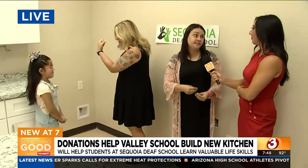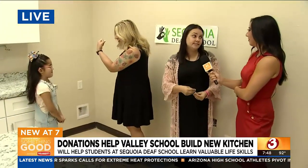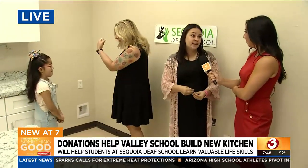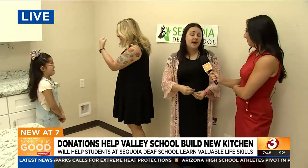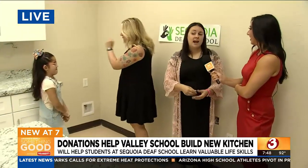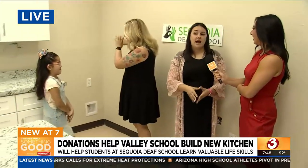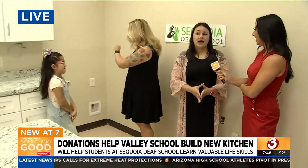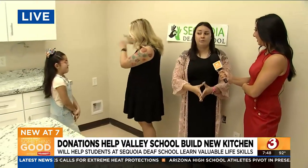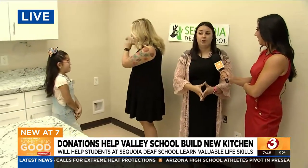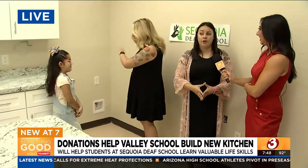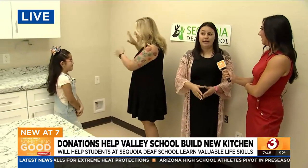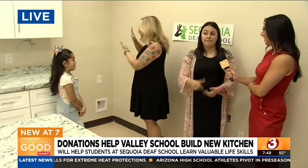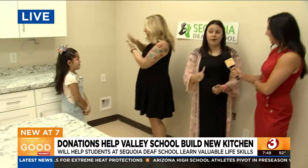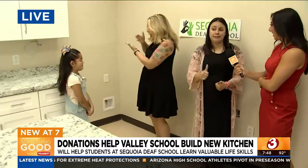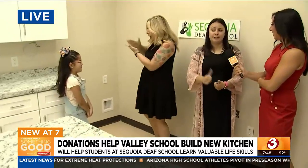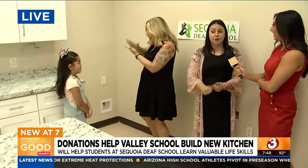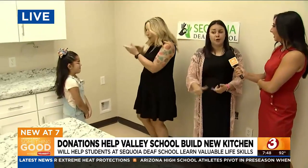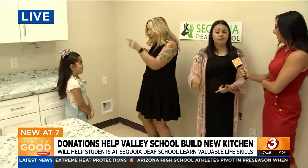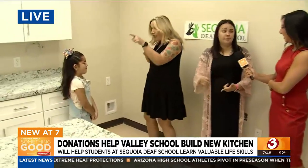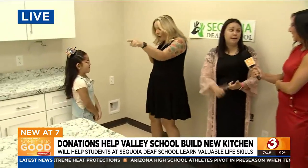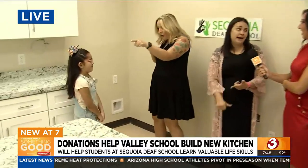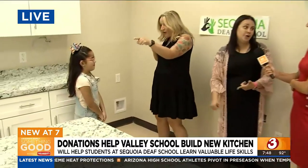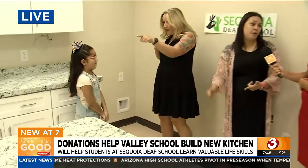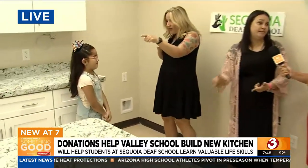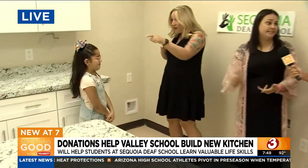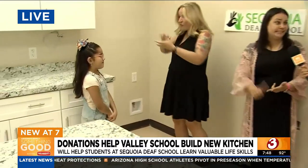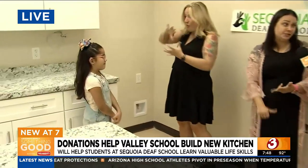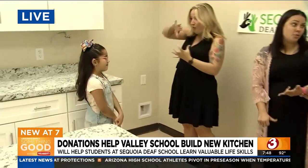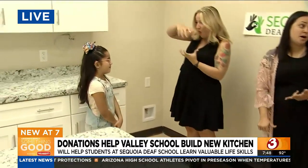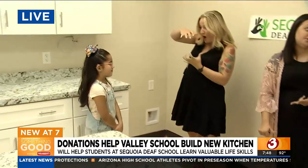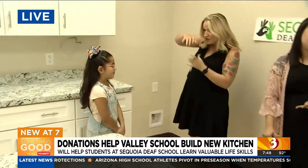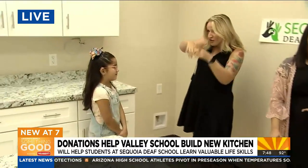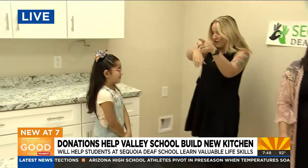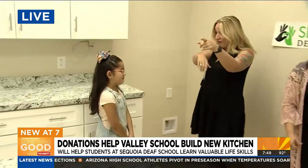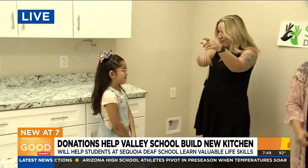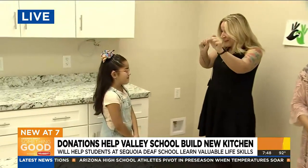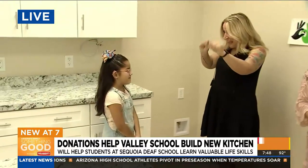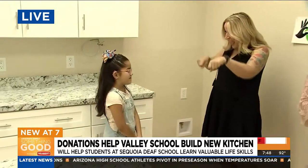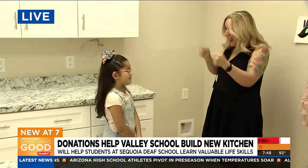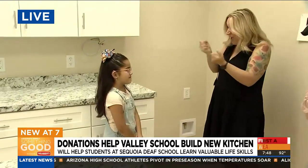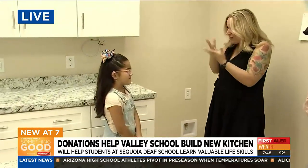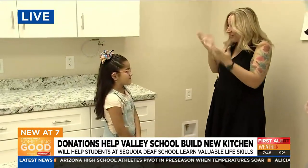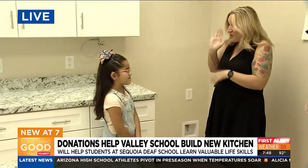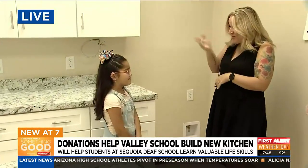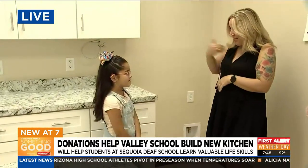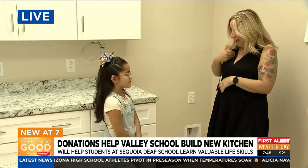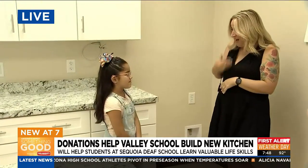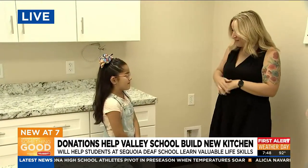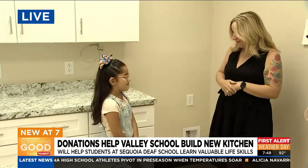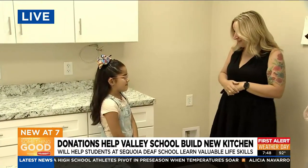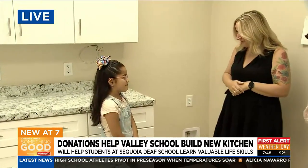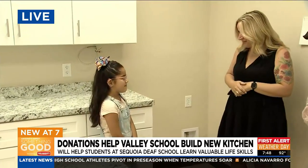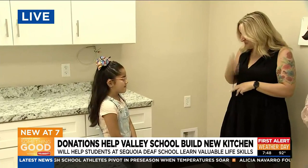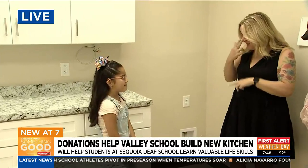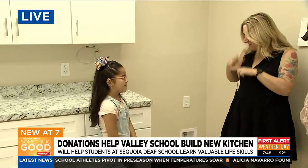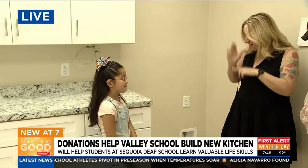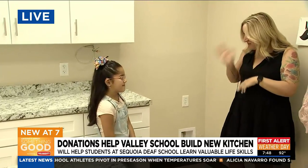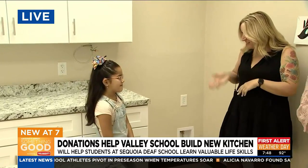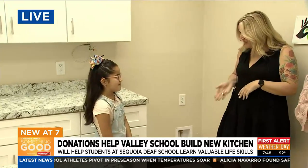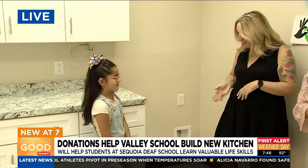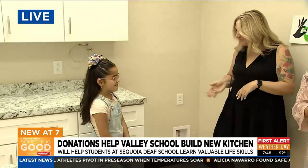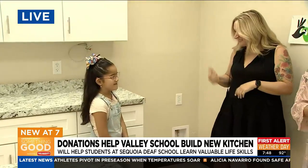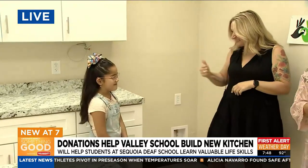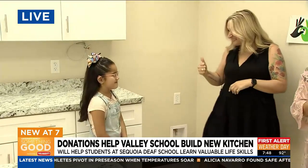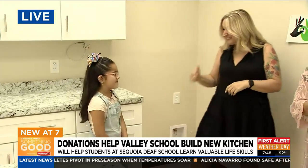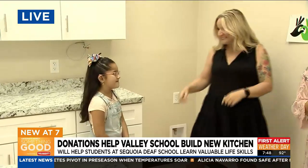life skills. We're looking for a stove, a microwave, a dishwasher. We have a DonorsChoose website for teachers